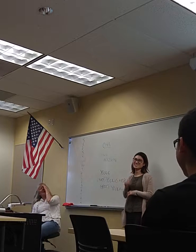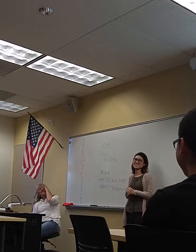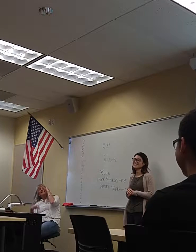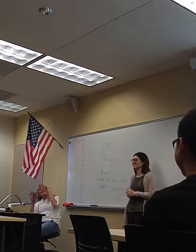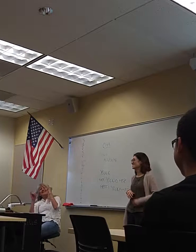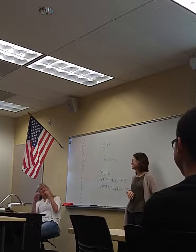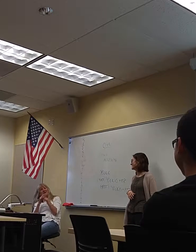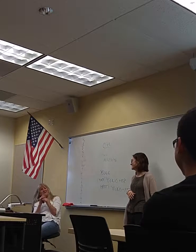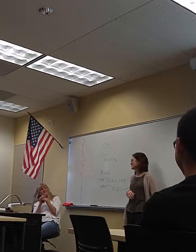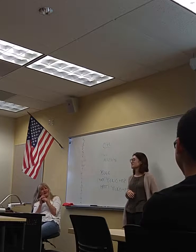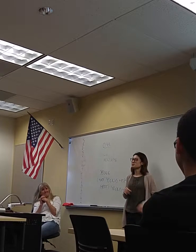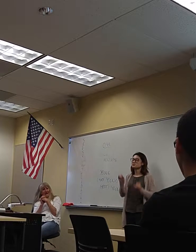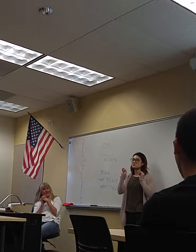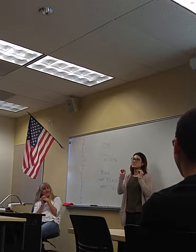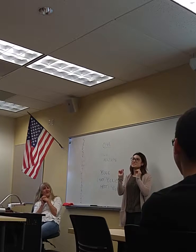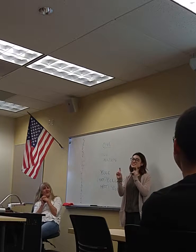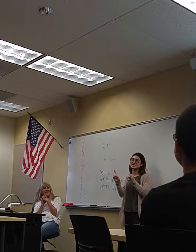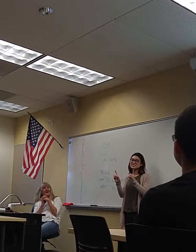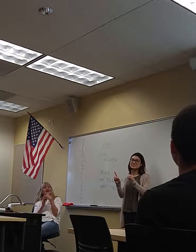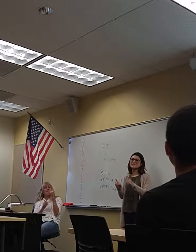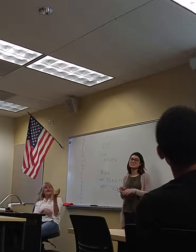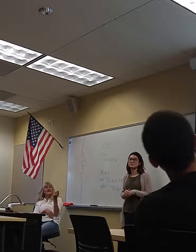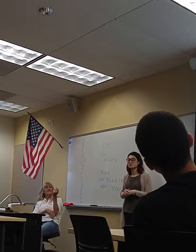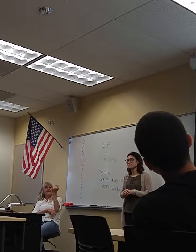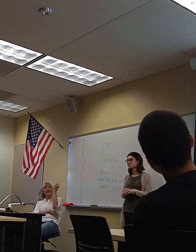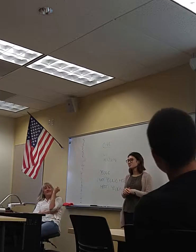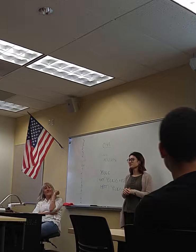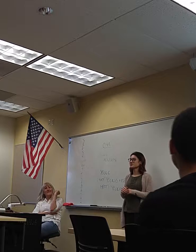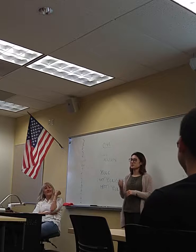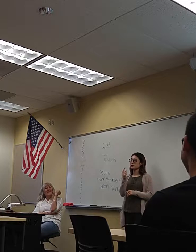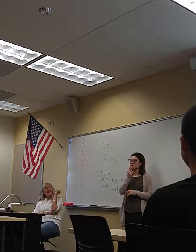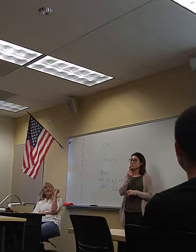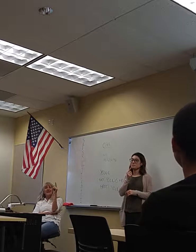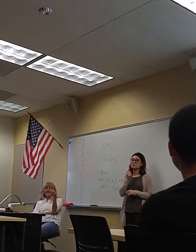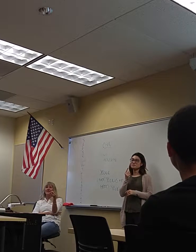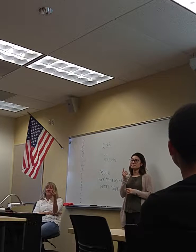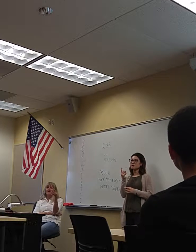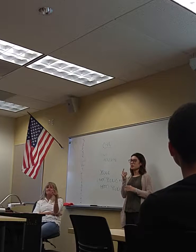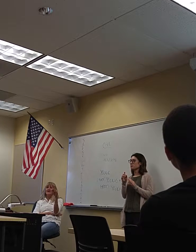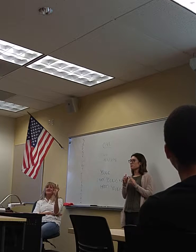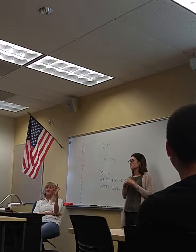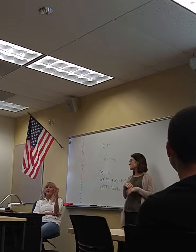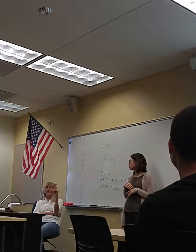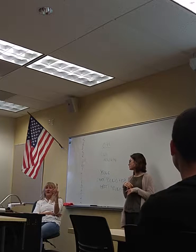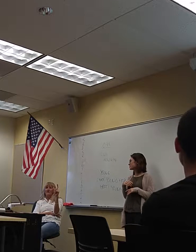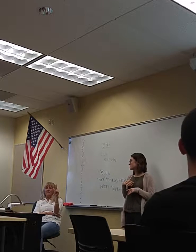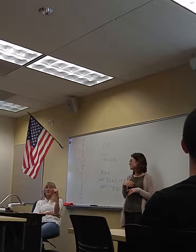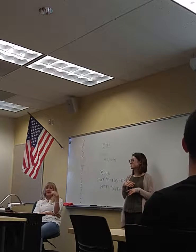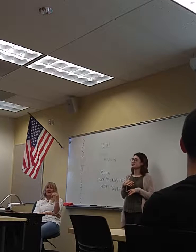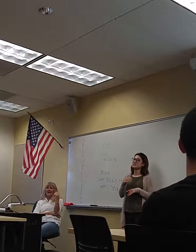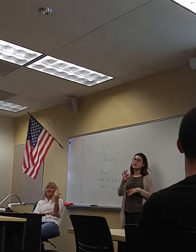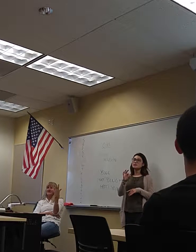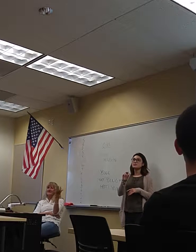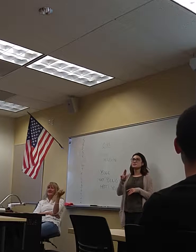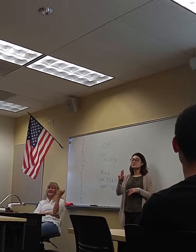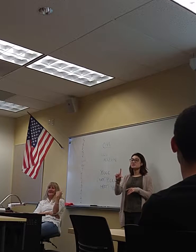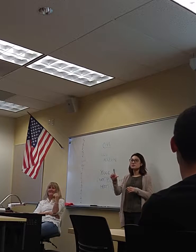That's an idiom, like mouthful, like you said mouthful. That literally means full, F-U-L-L. You said a lot of